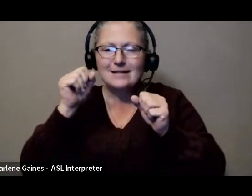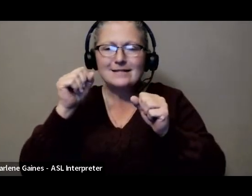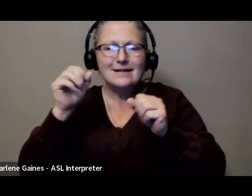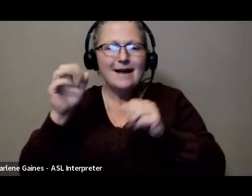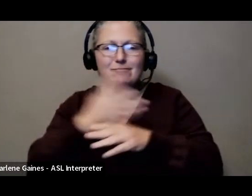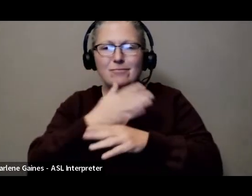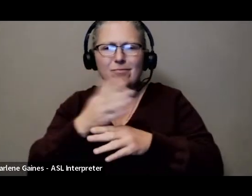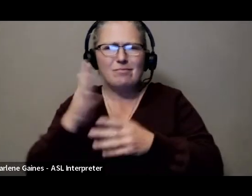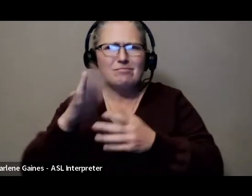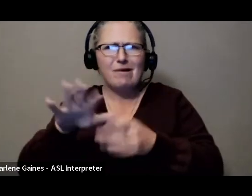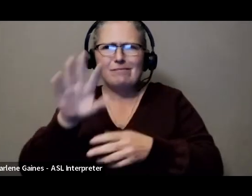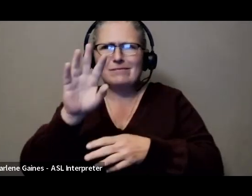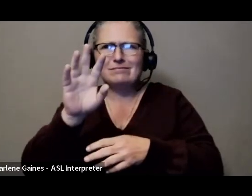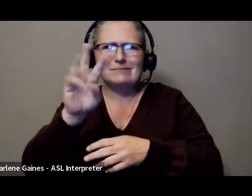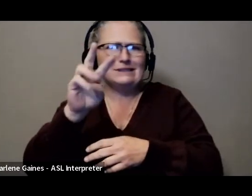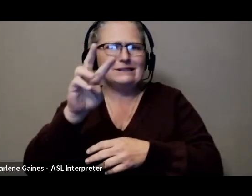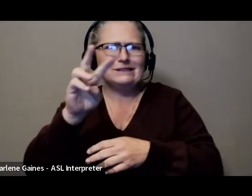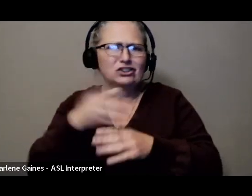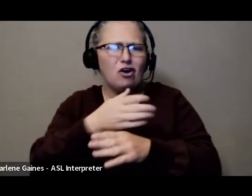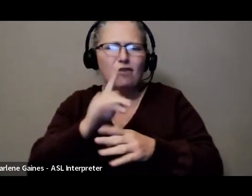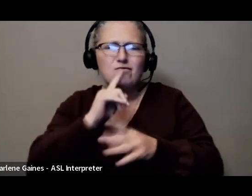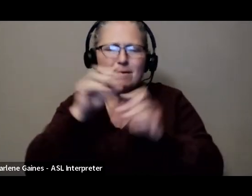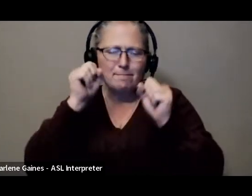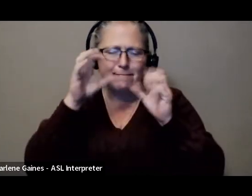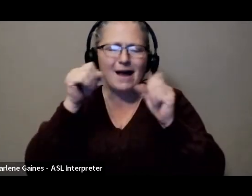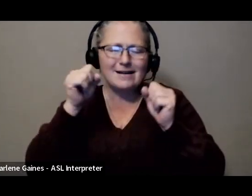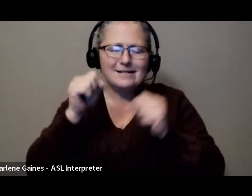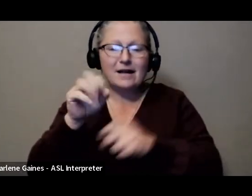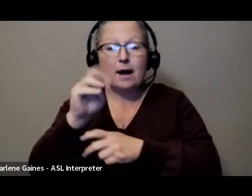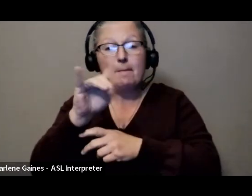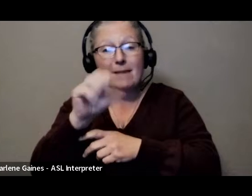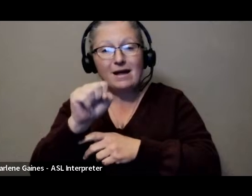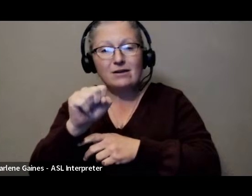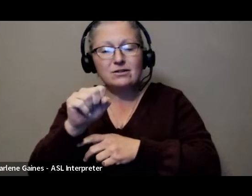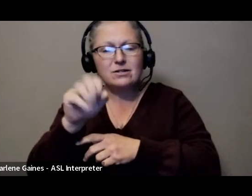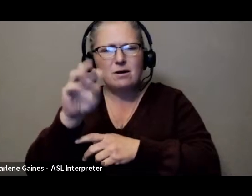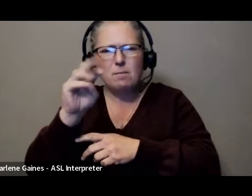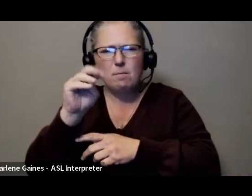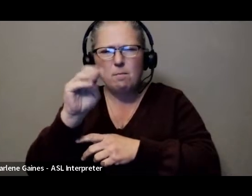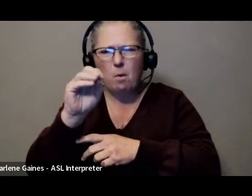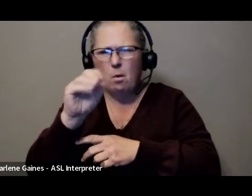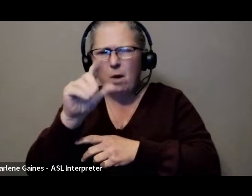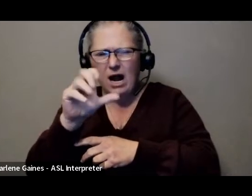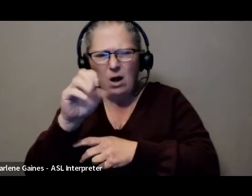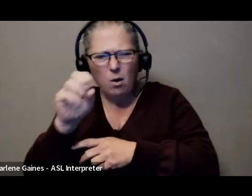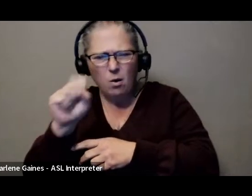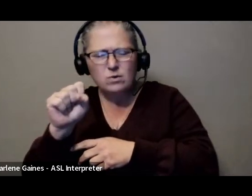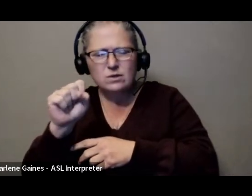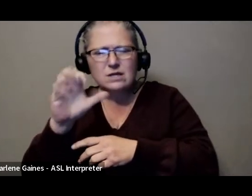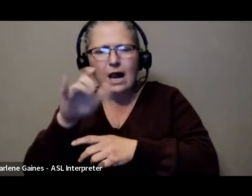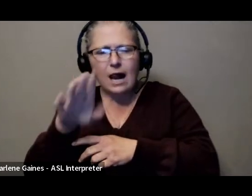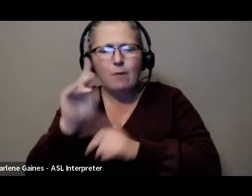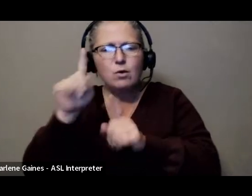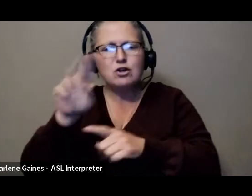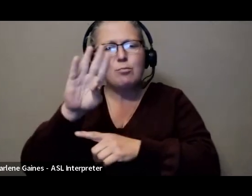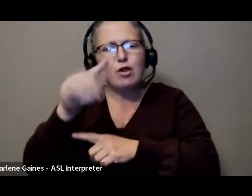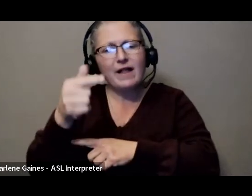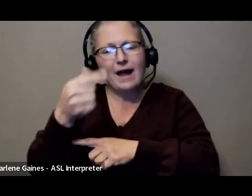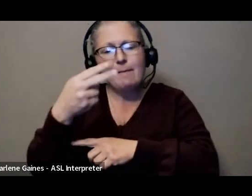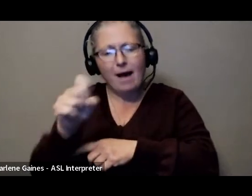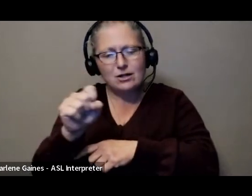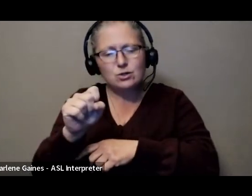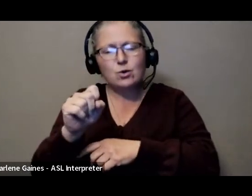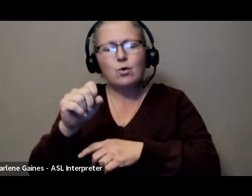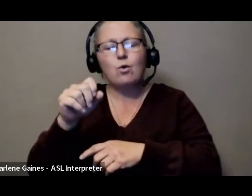half a dozen songs. It was amazing. And we had Mills Leos from the Leos Club with one or two Burlingame High School Leos there